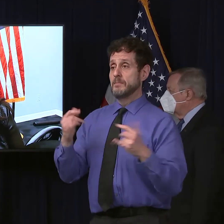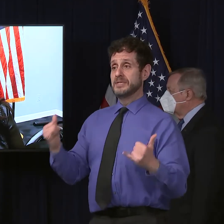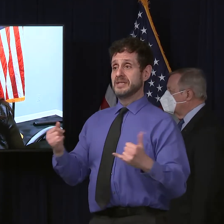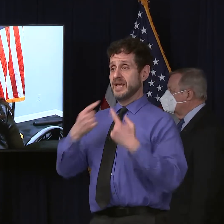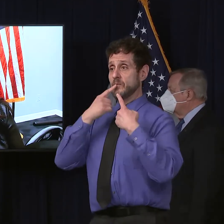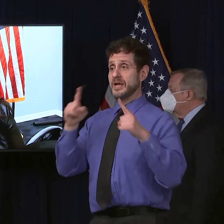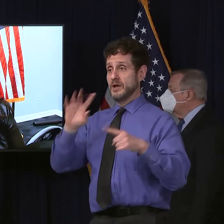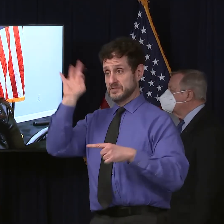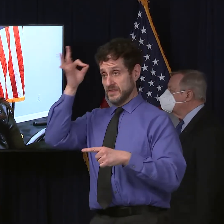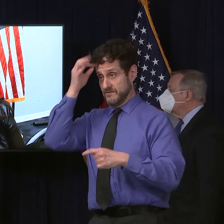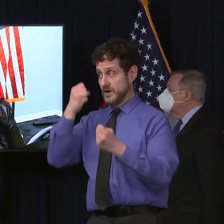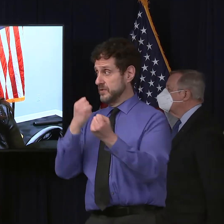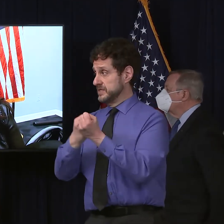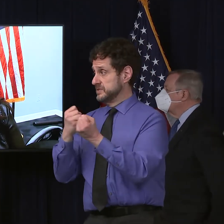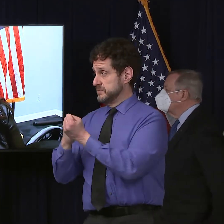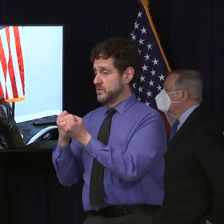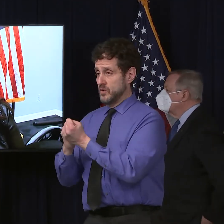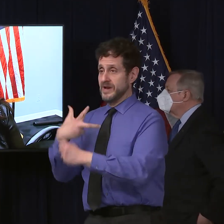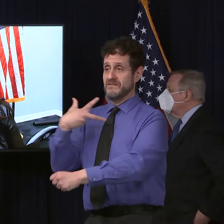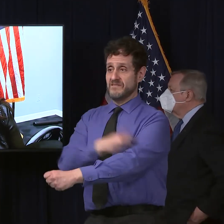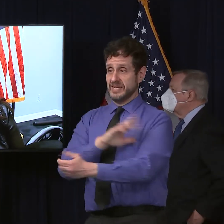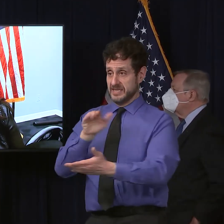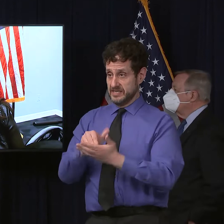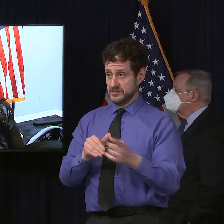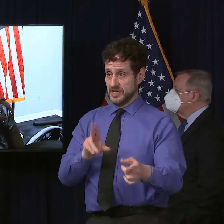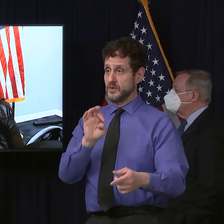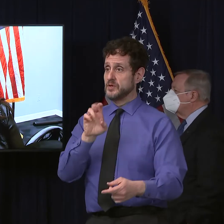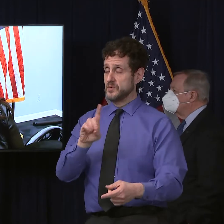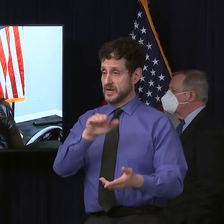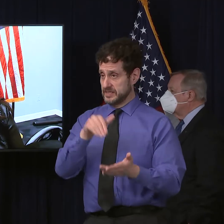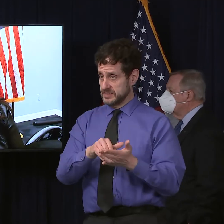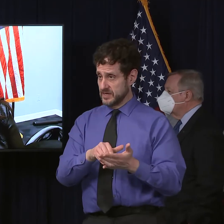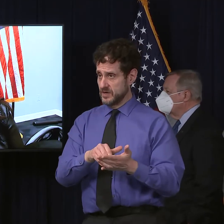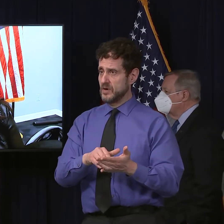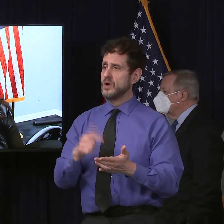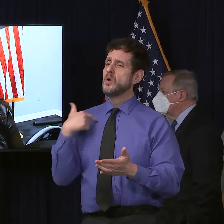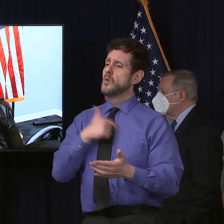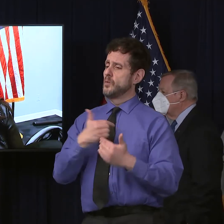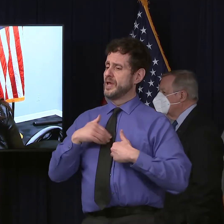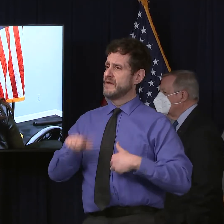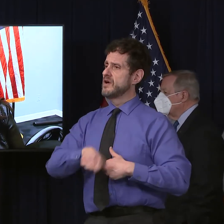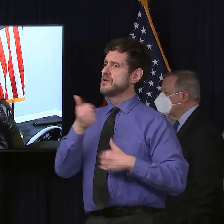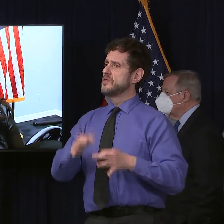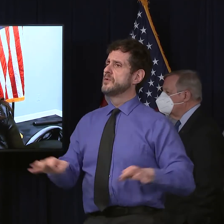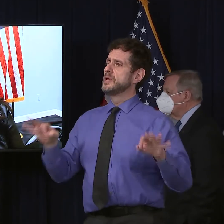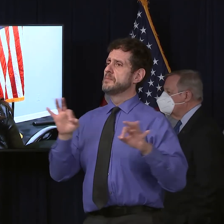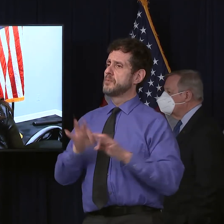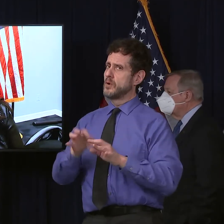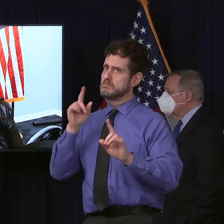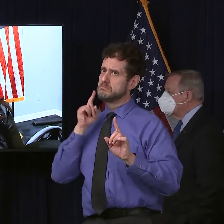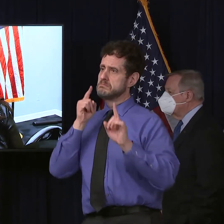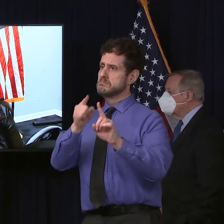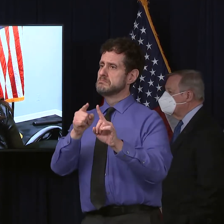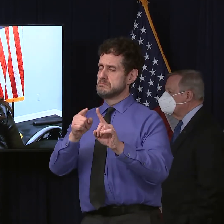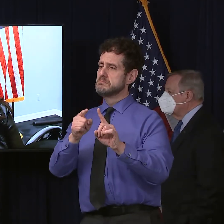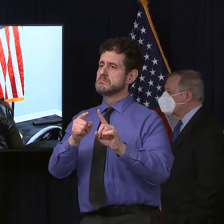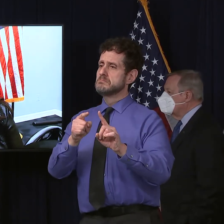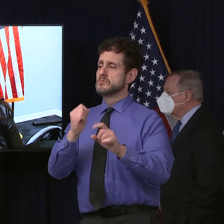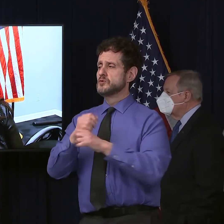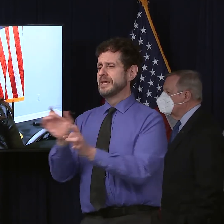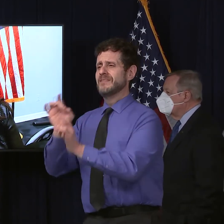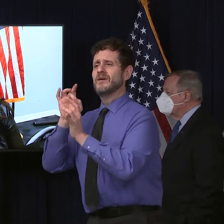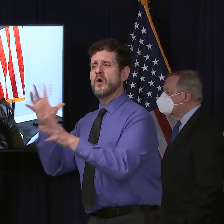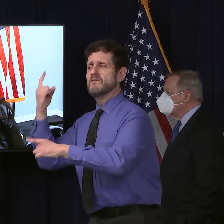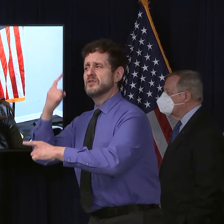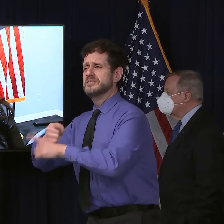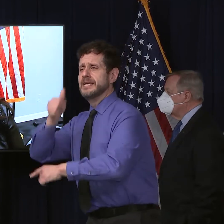federally supported mass vaccination site at the United Center, we're taking another important step towards making those awful days a part of our